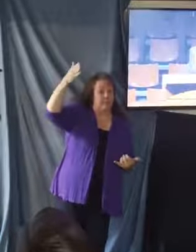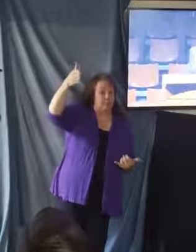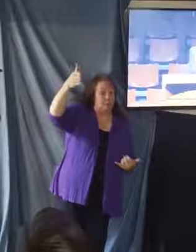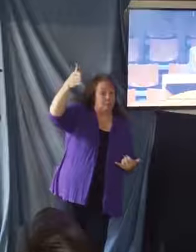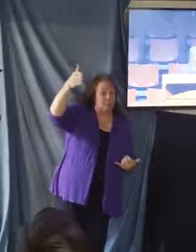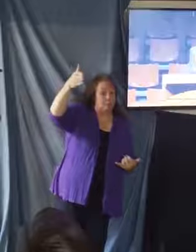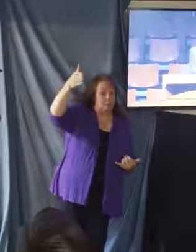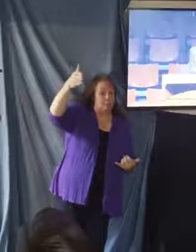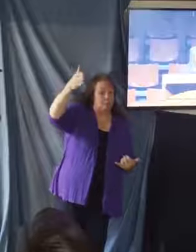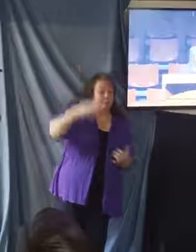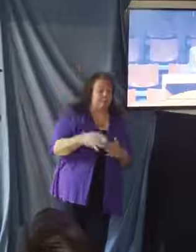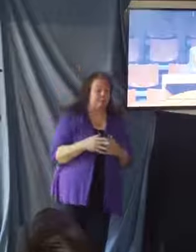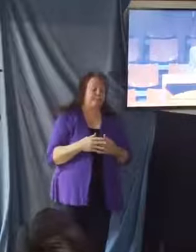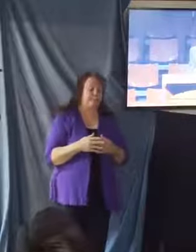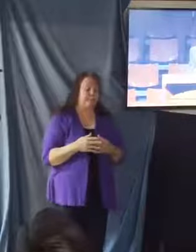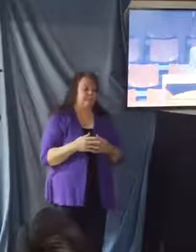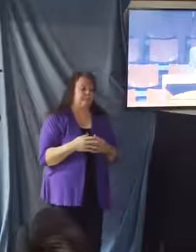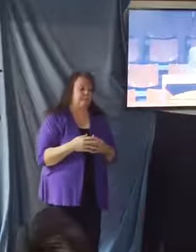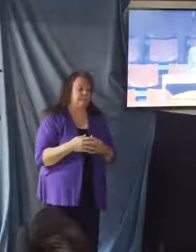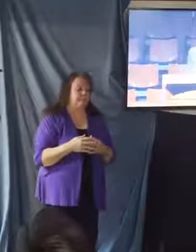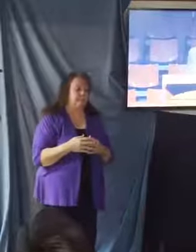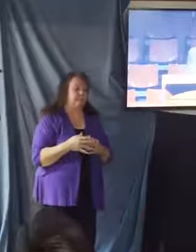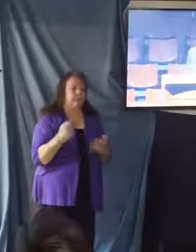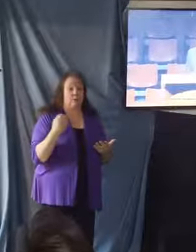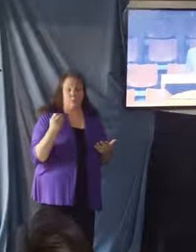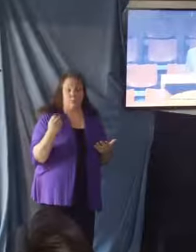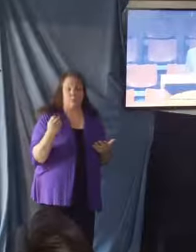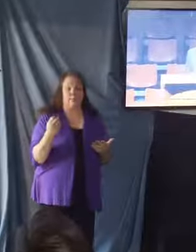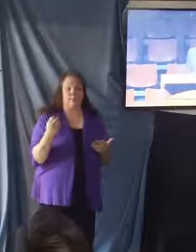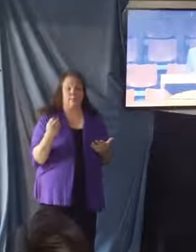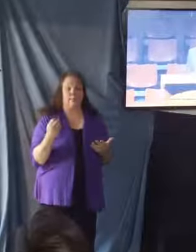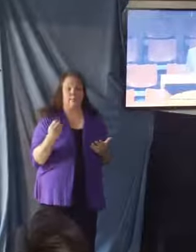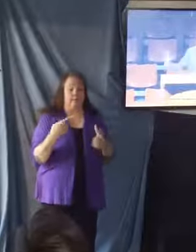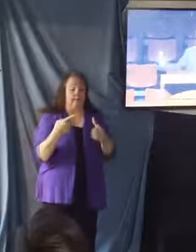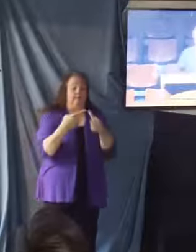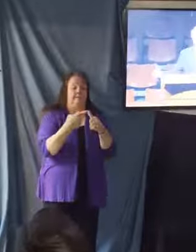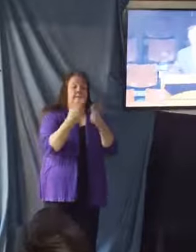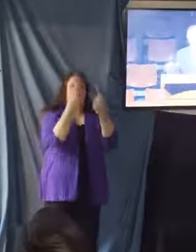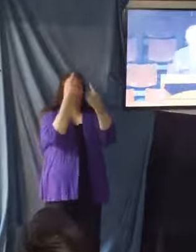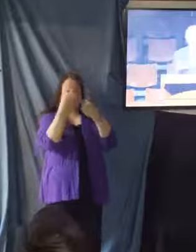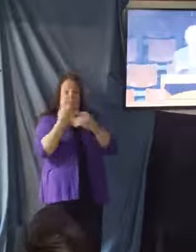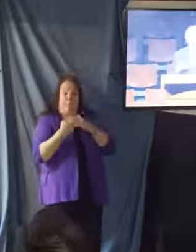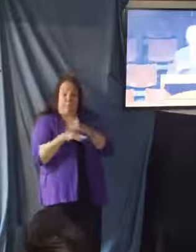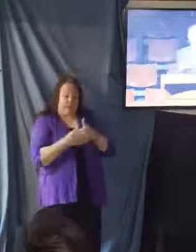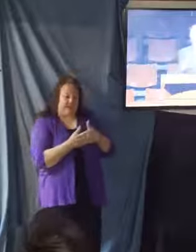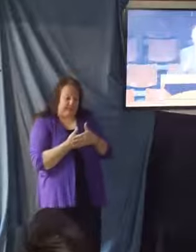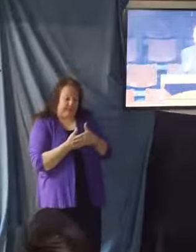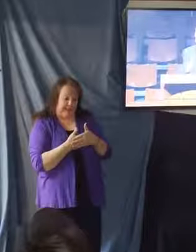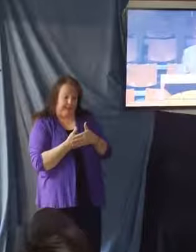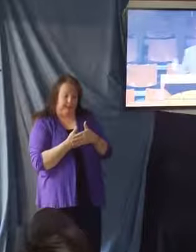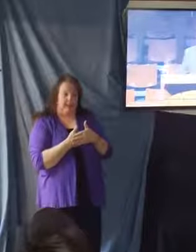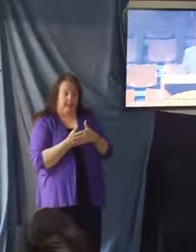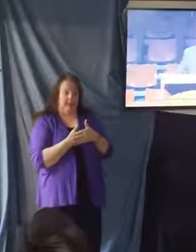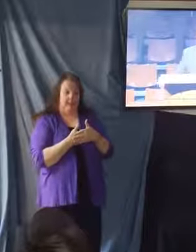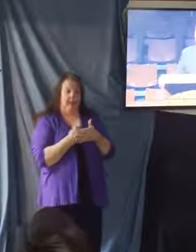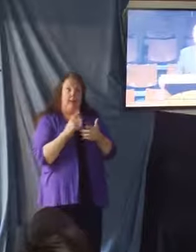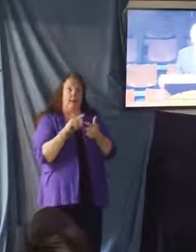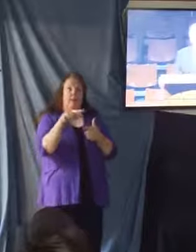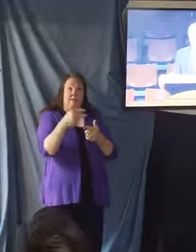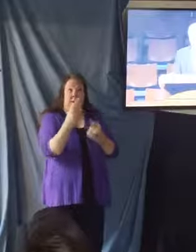and what he is doing in the present. So his first coming, his second coming, and what is going